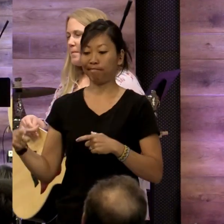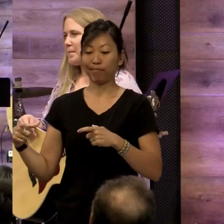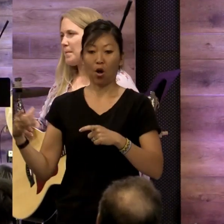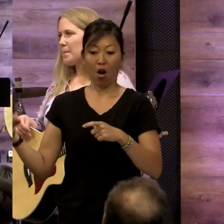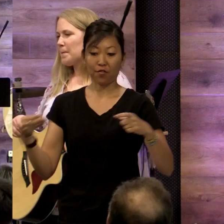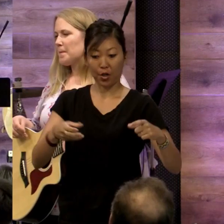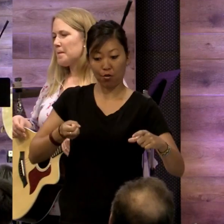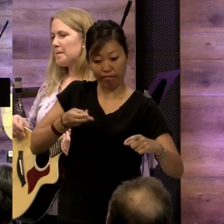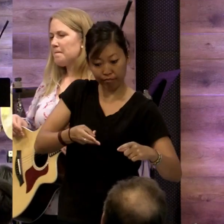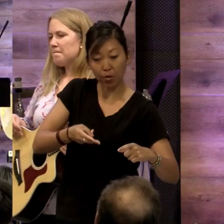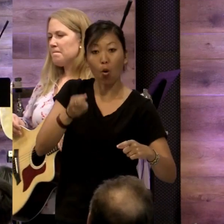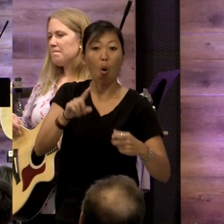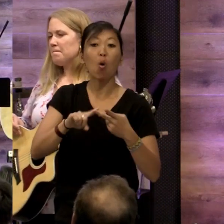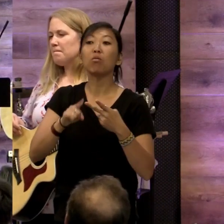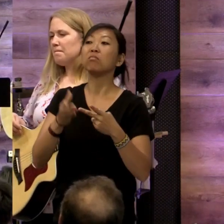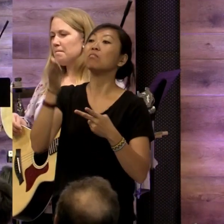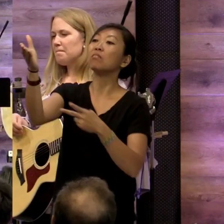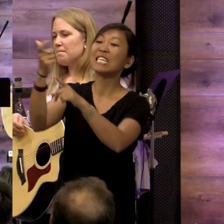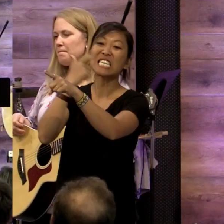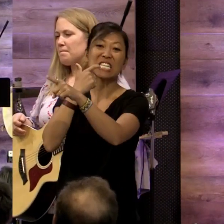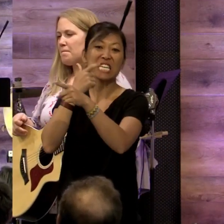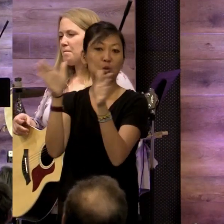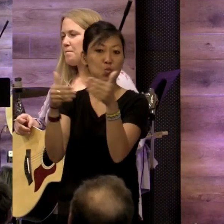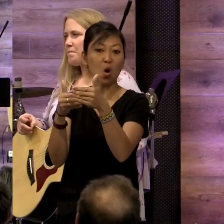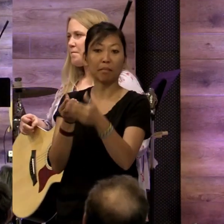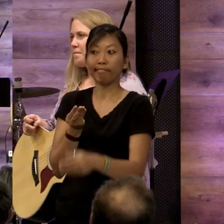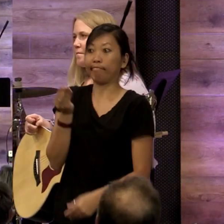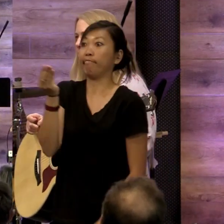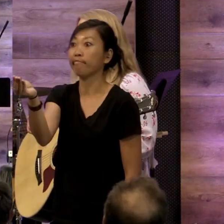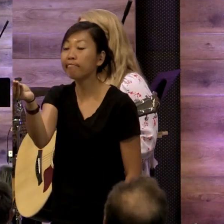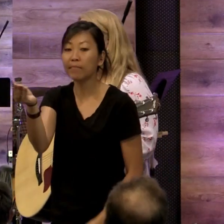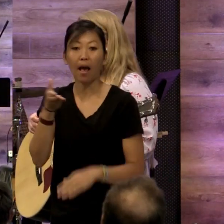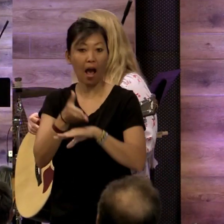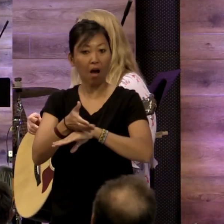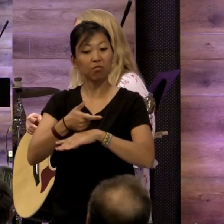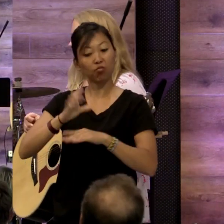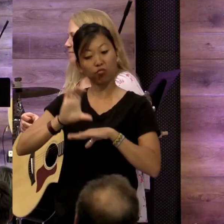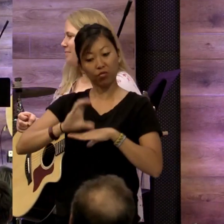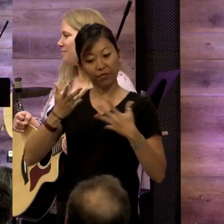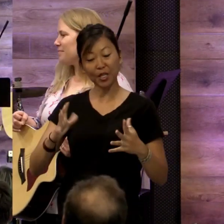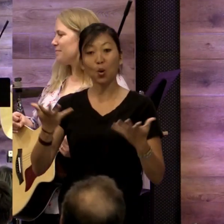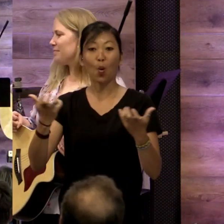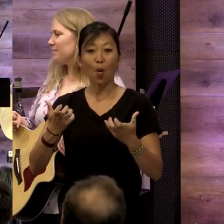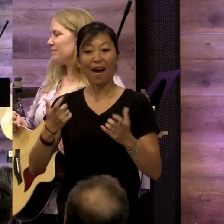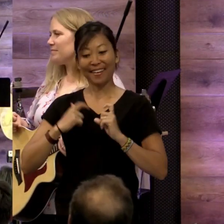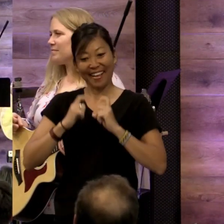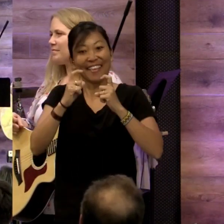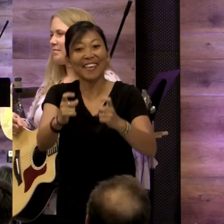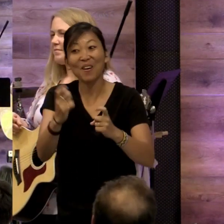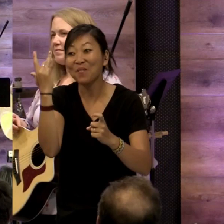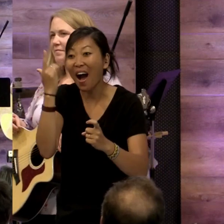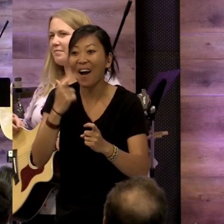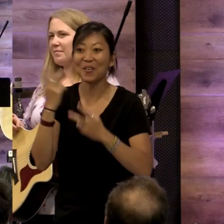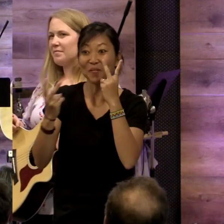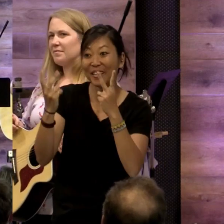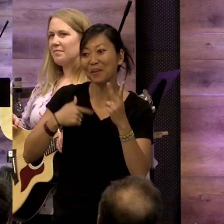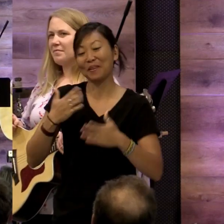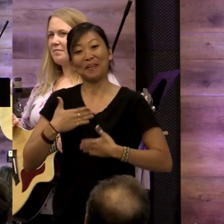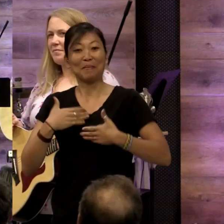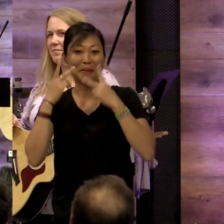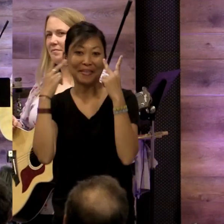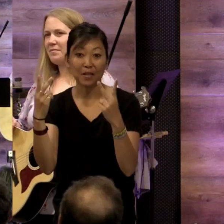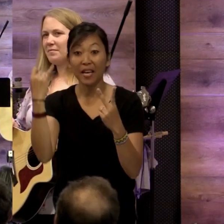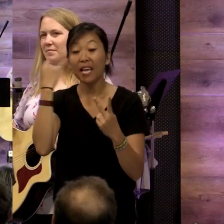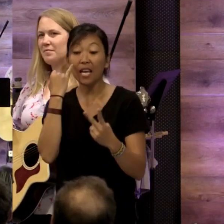comes by later or bring it to the back room after the service. We'd love to give you a gift for visiting our church. And if you